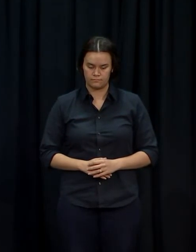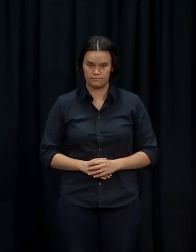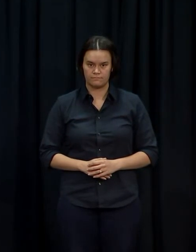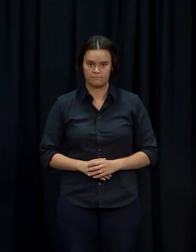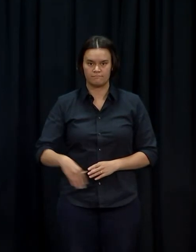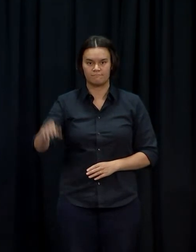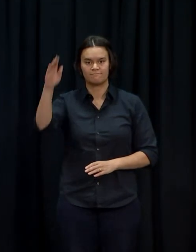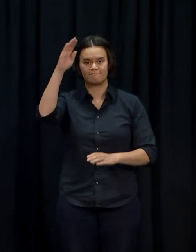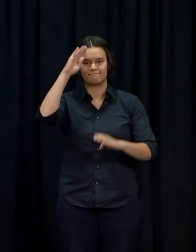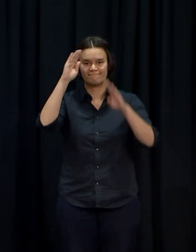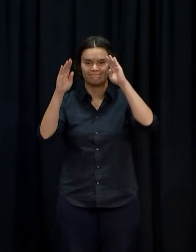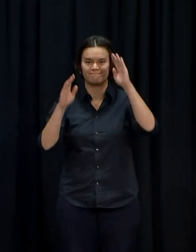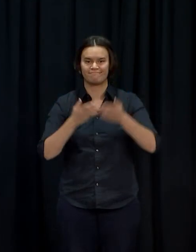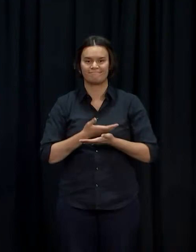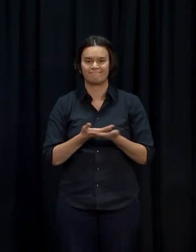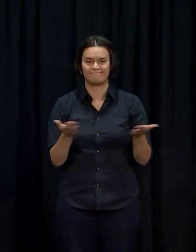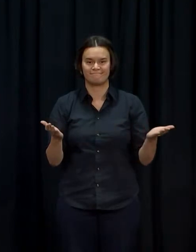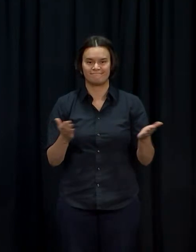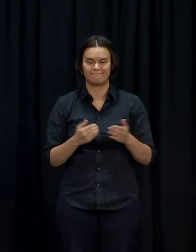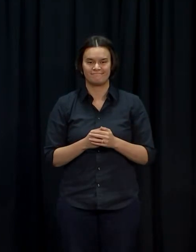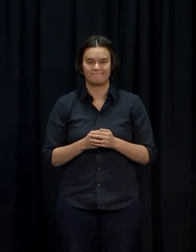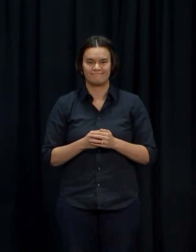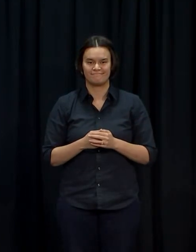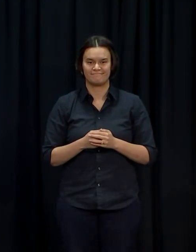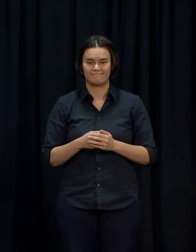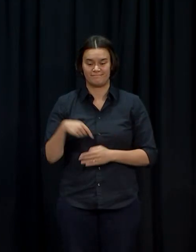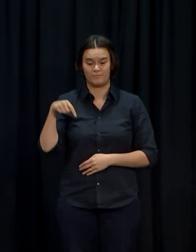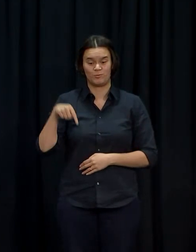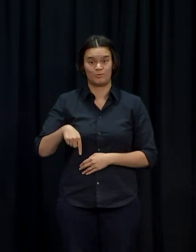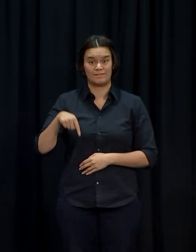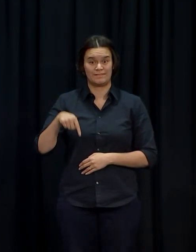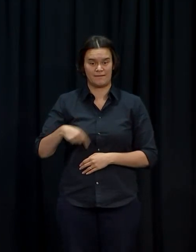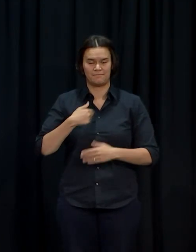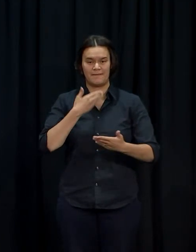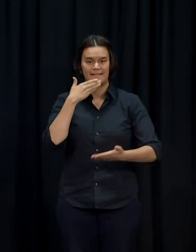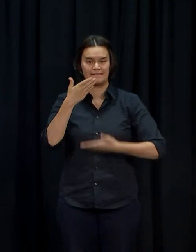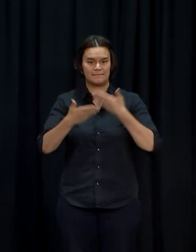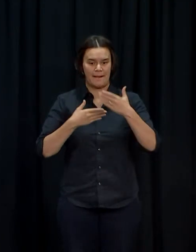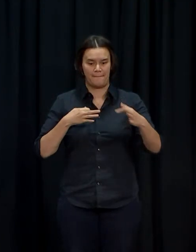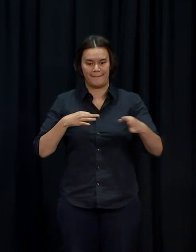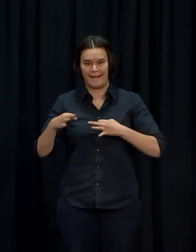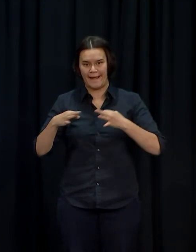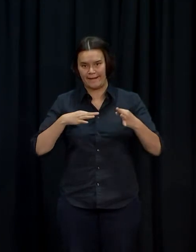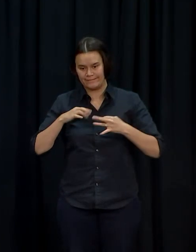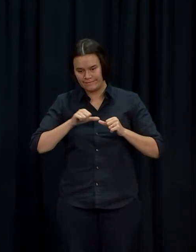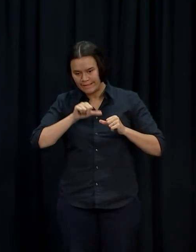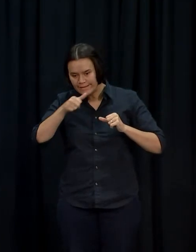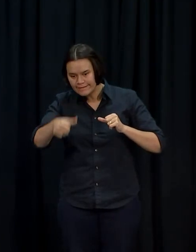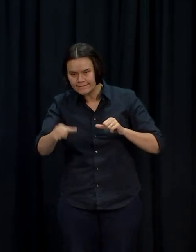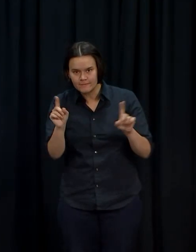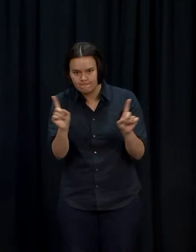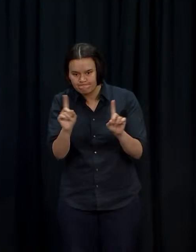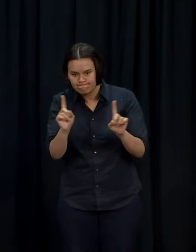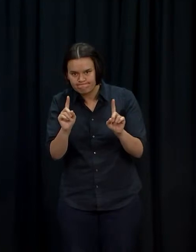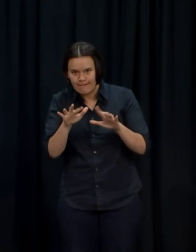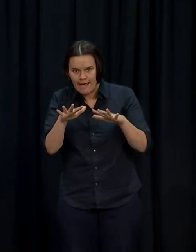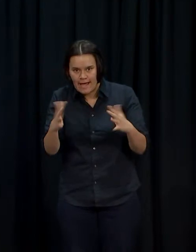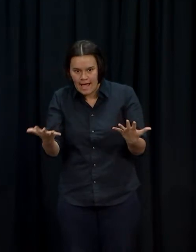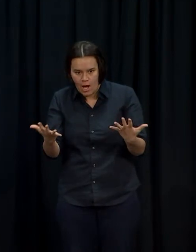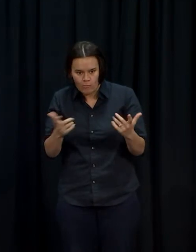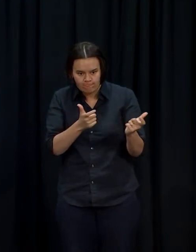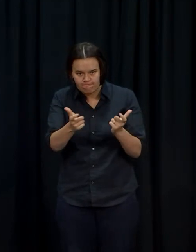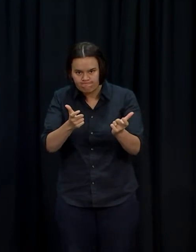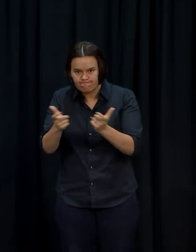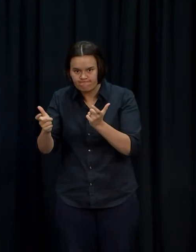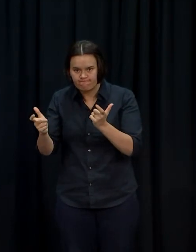Kia ora koutou katoa. Today I will set out our plan for the next steps in our COVID-19 response, including